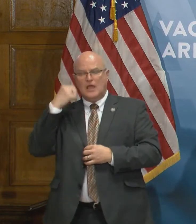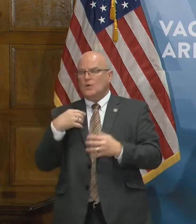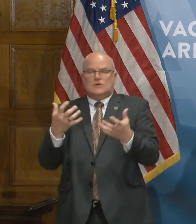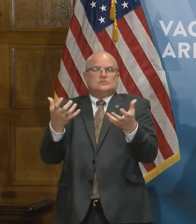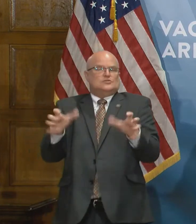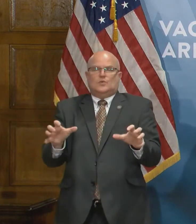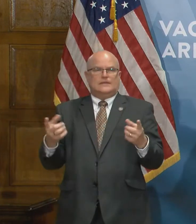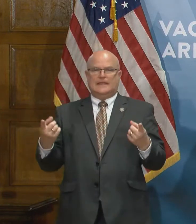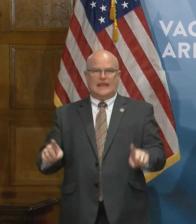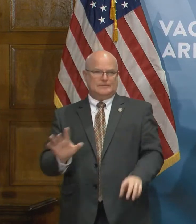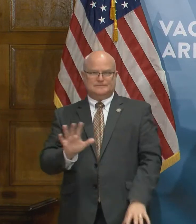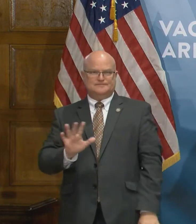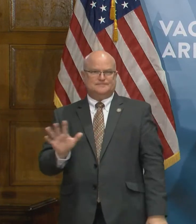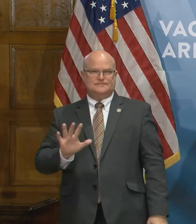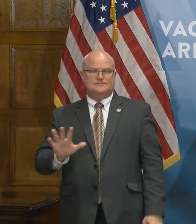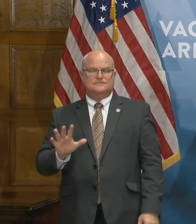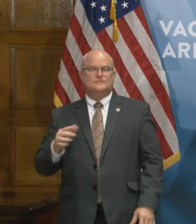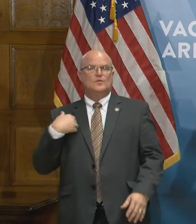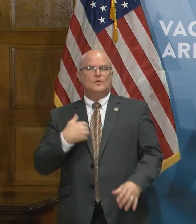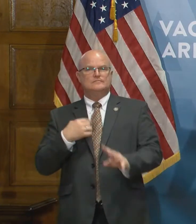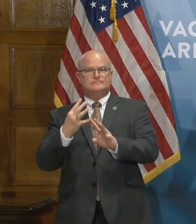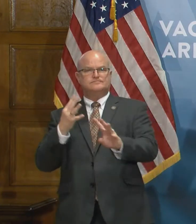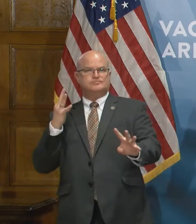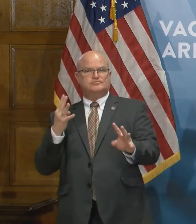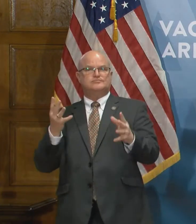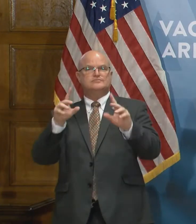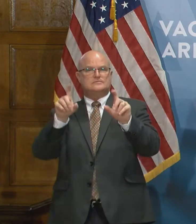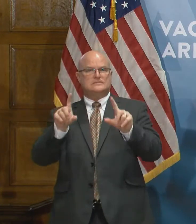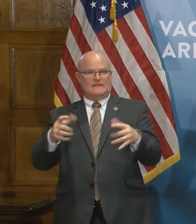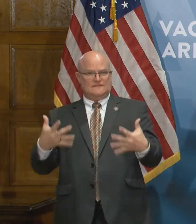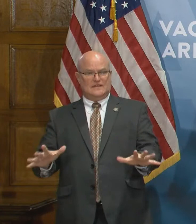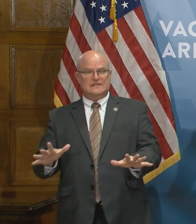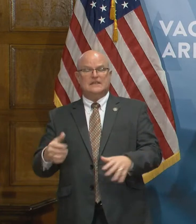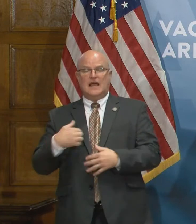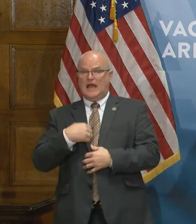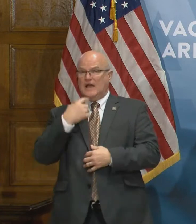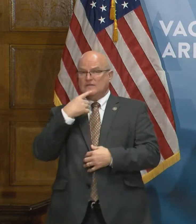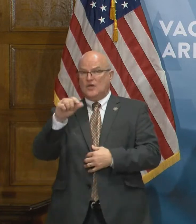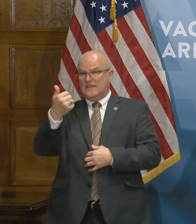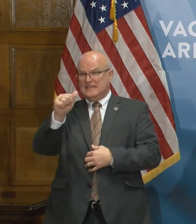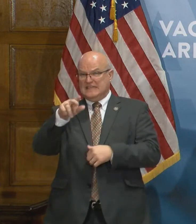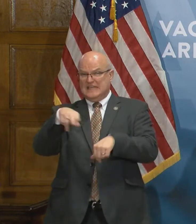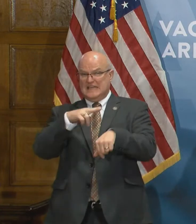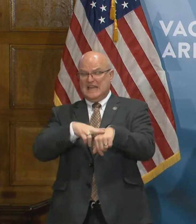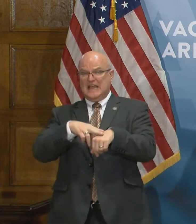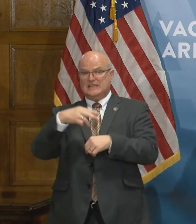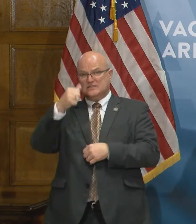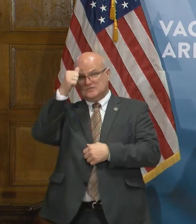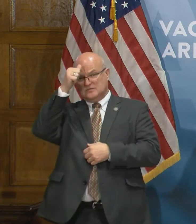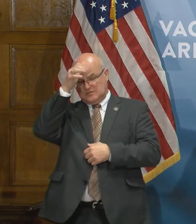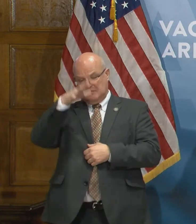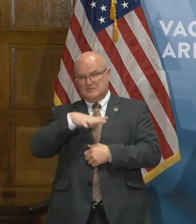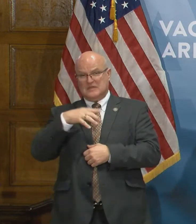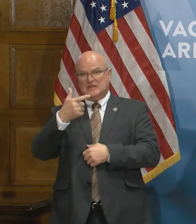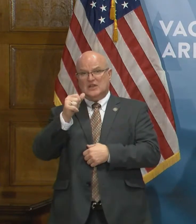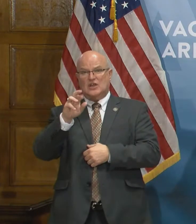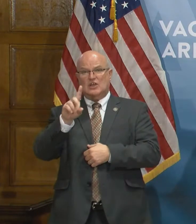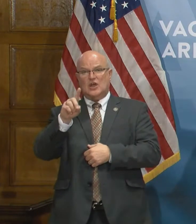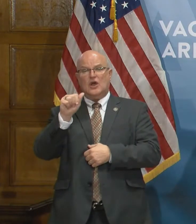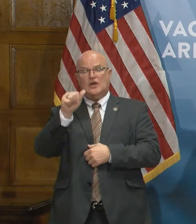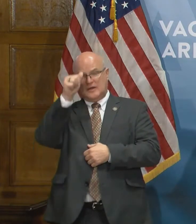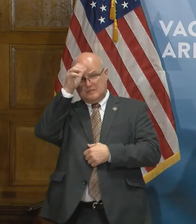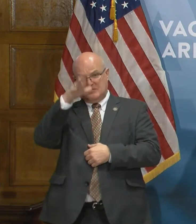don't want that to happen. And so I have directed not just the 10 National Guards to assist